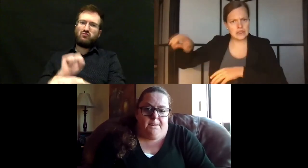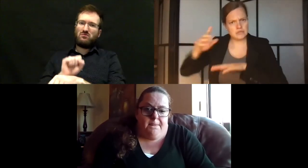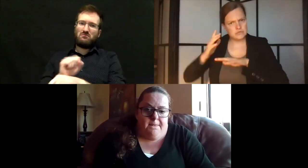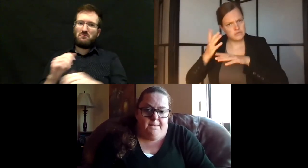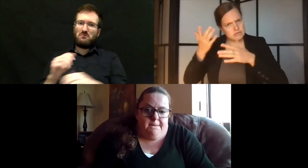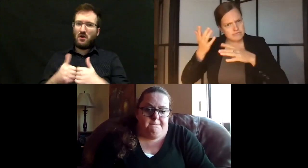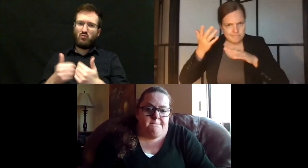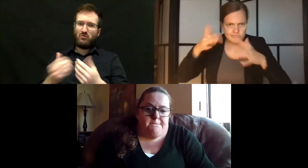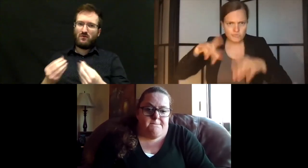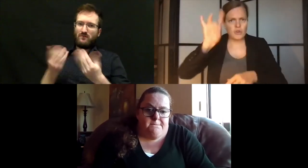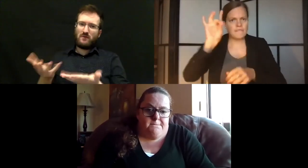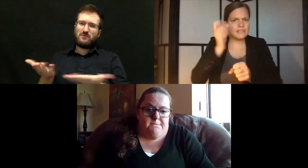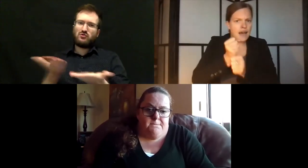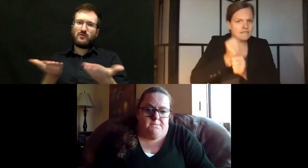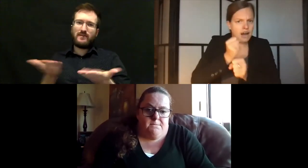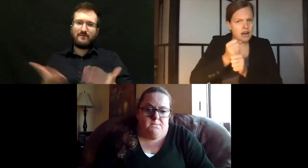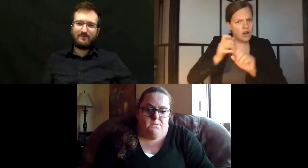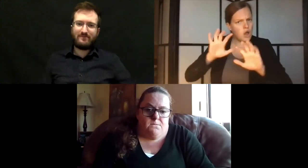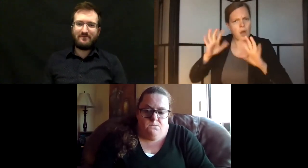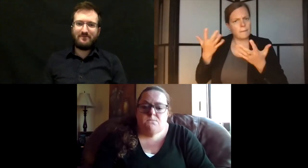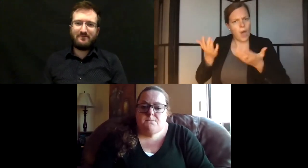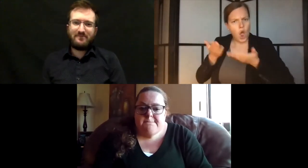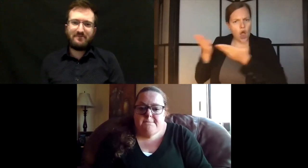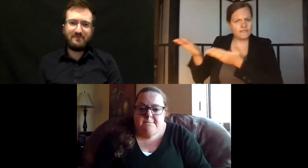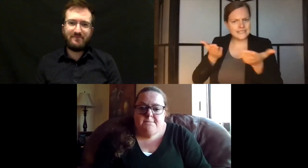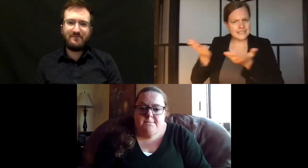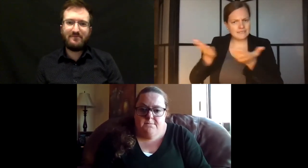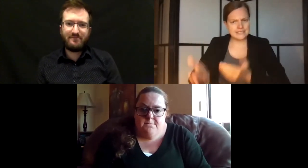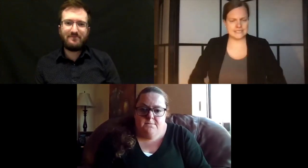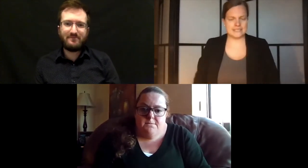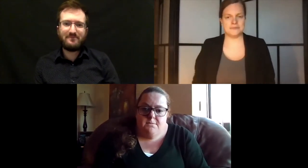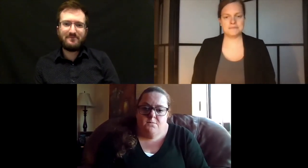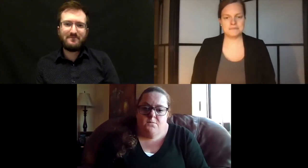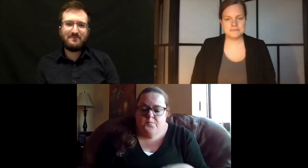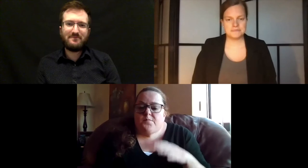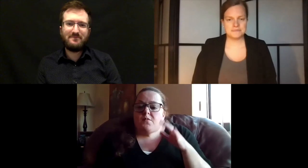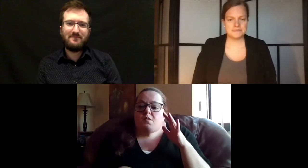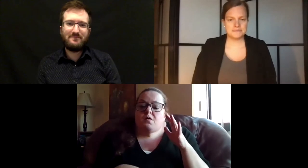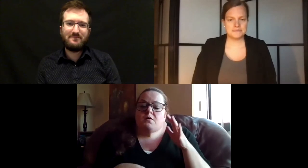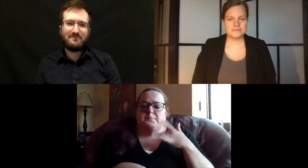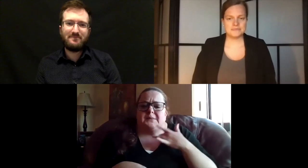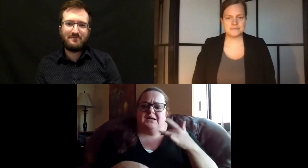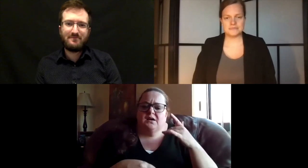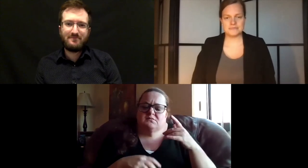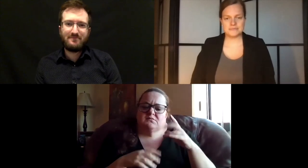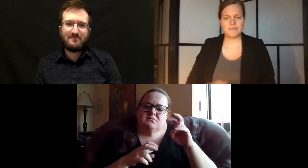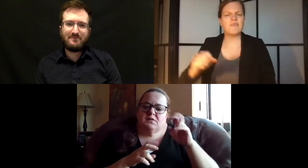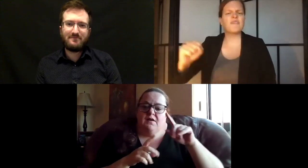In terms of supporting deafblind individuals who have moved here, what kind of supports are there?